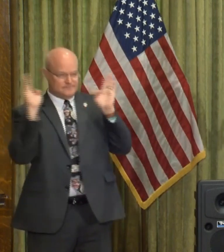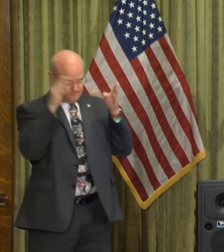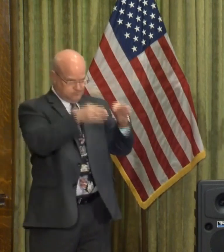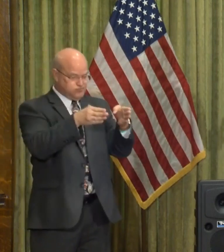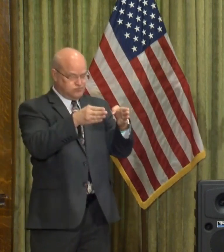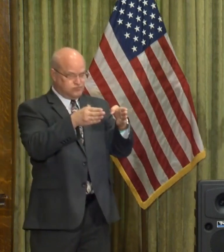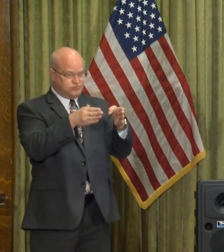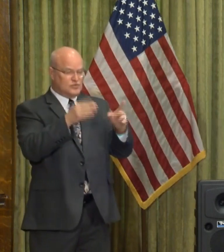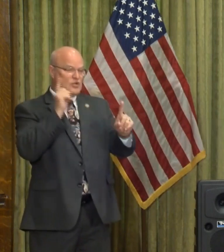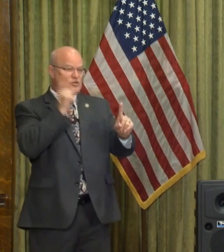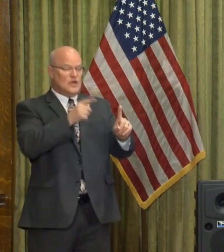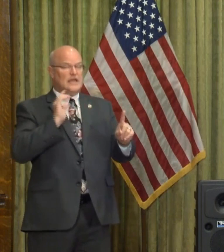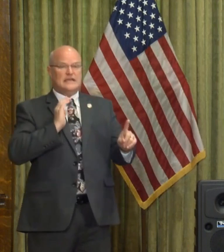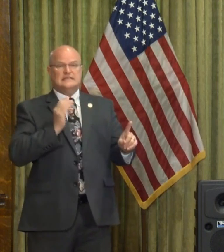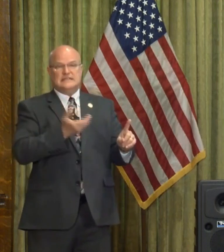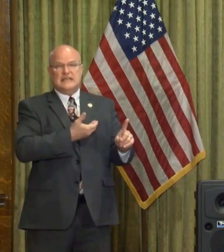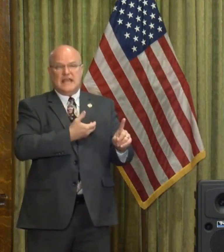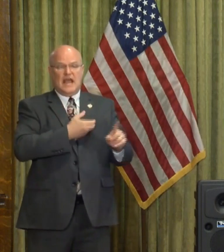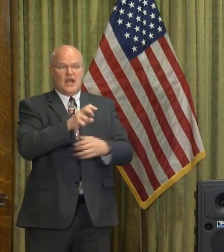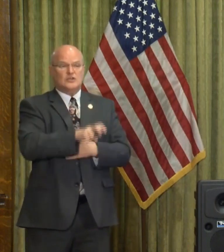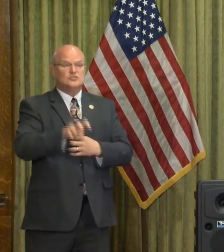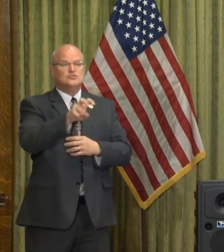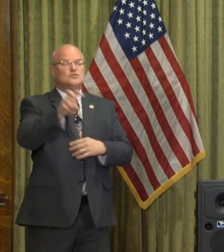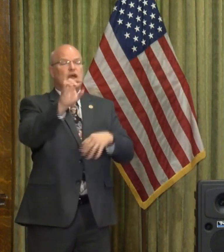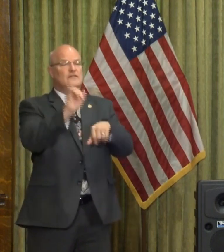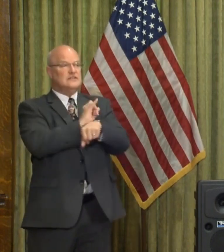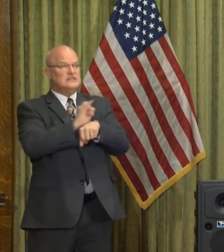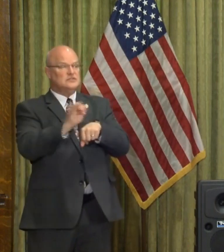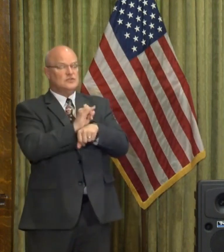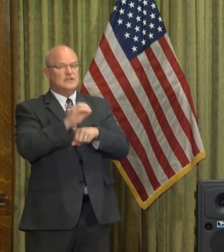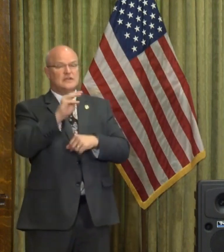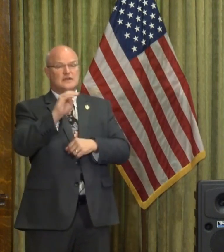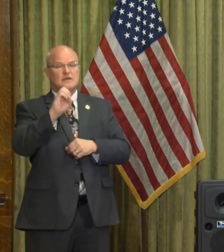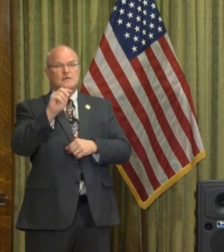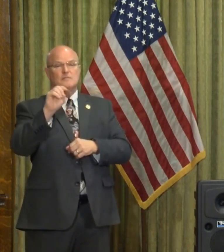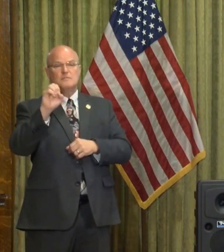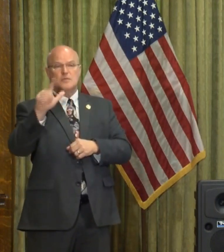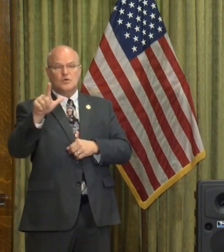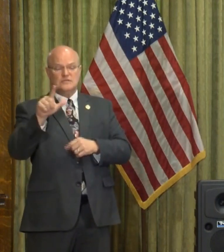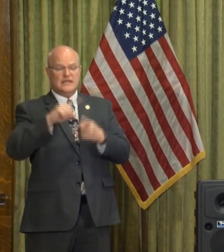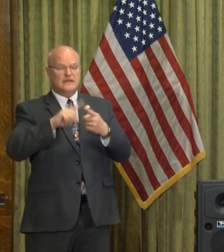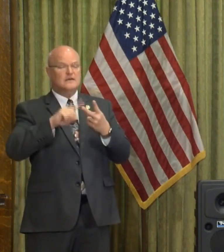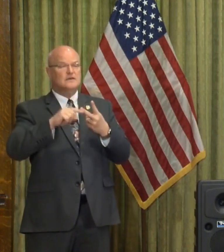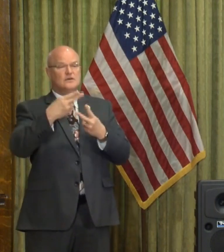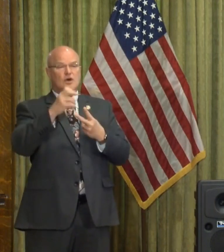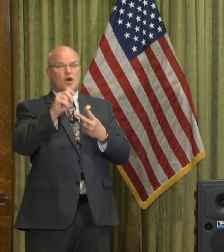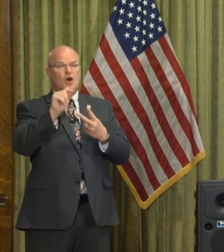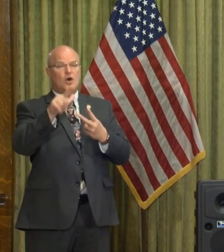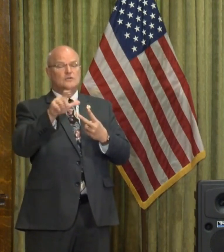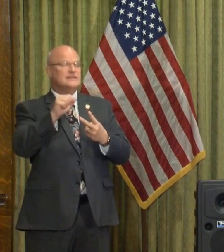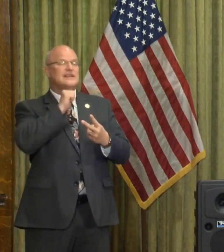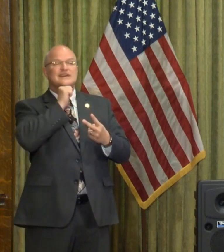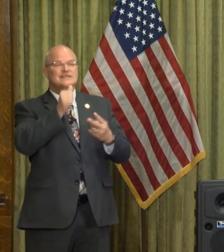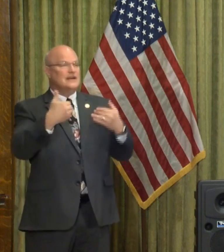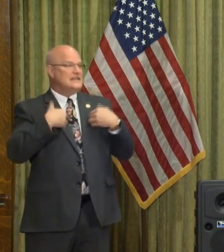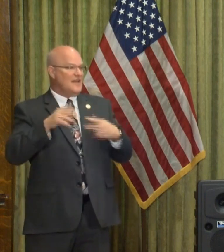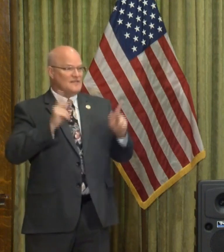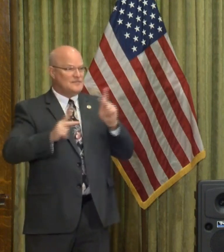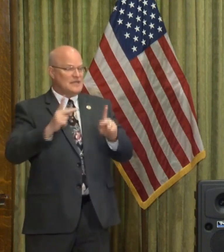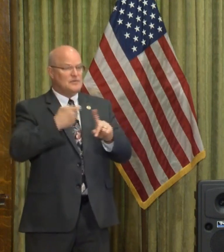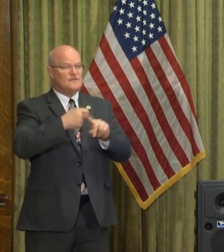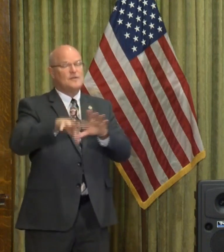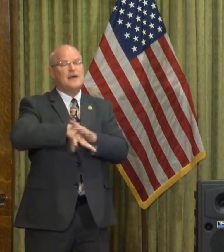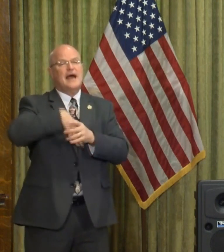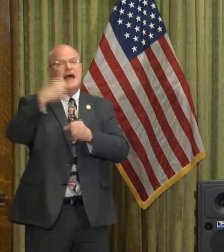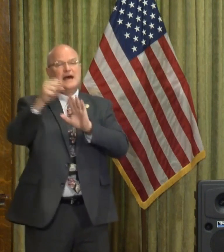is directed to, directing our travel industry, motel and hotels, not to issue